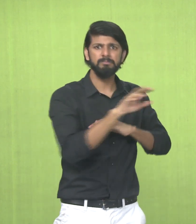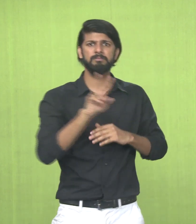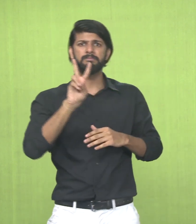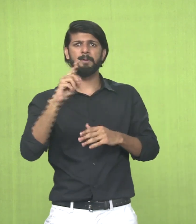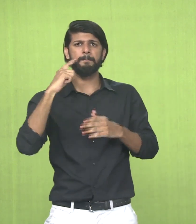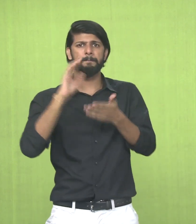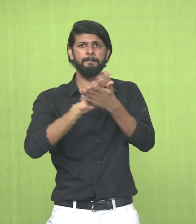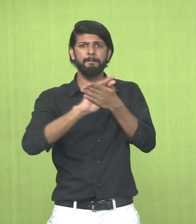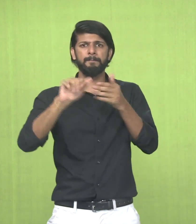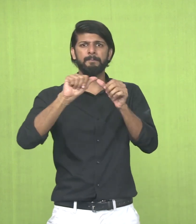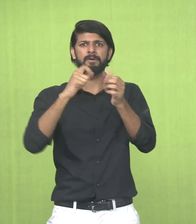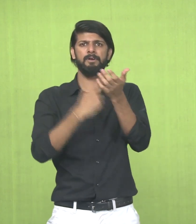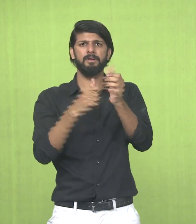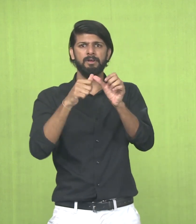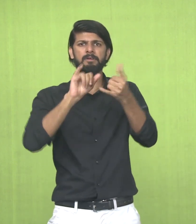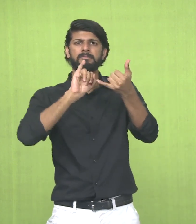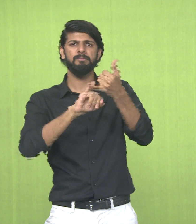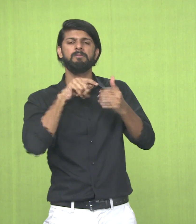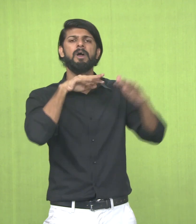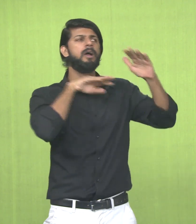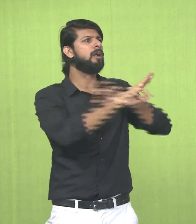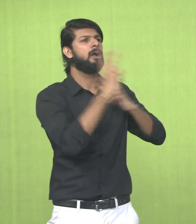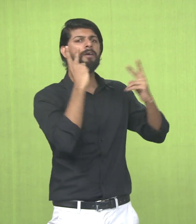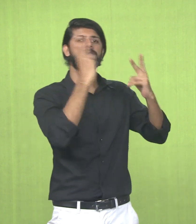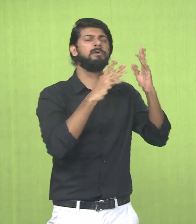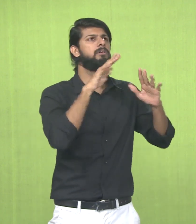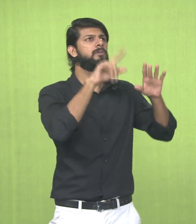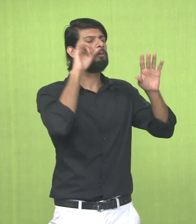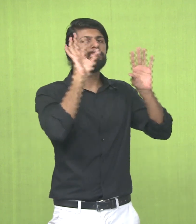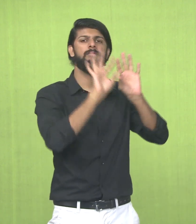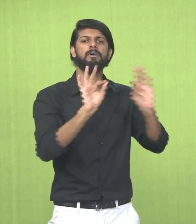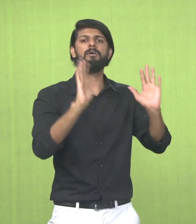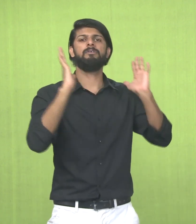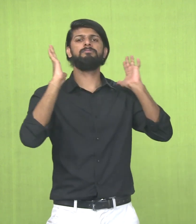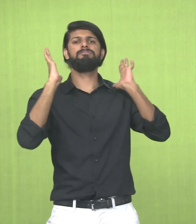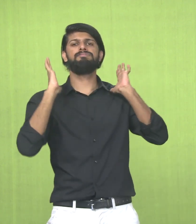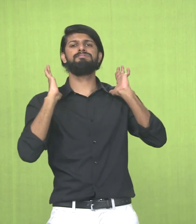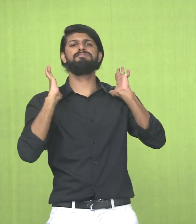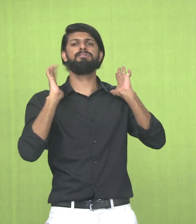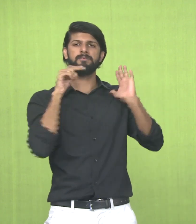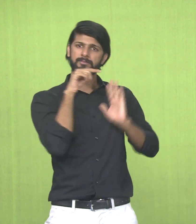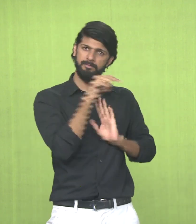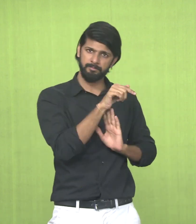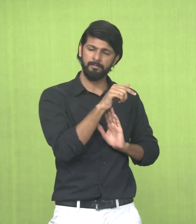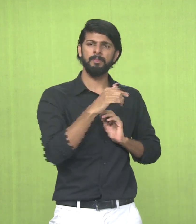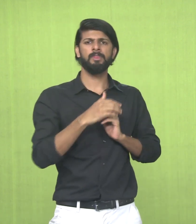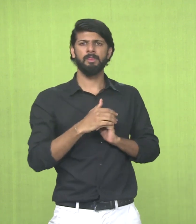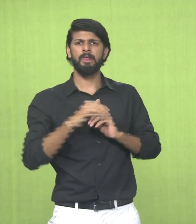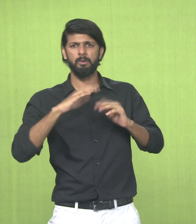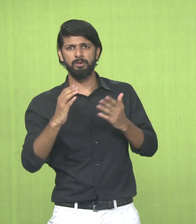When you visit the caves, they are divided into viharas and chaityas. Viharas are for rest